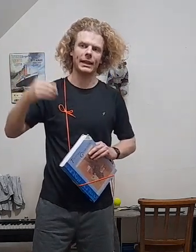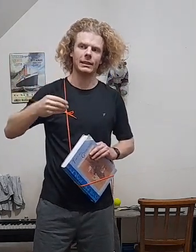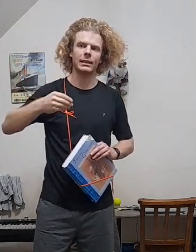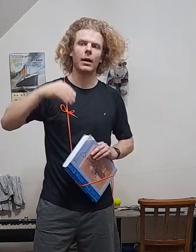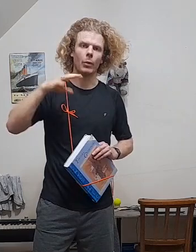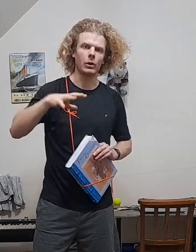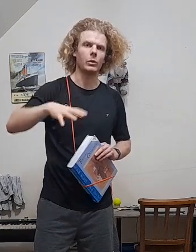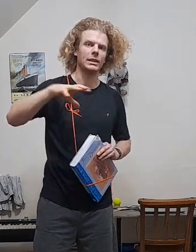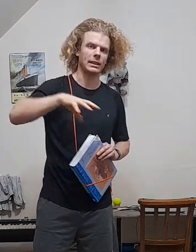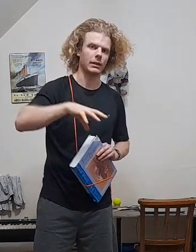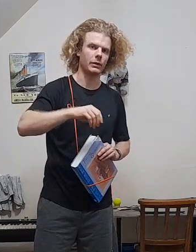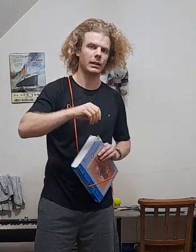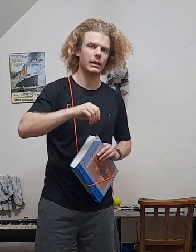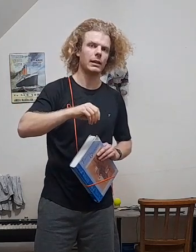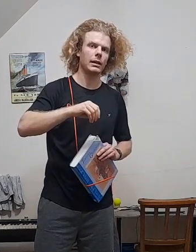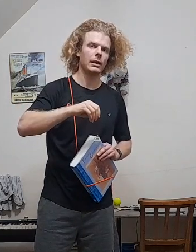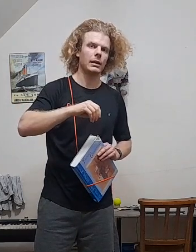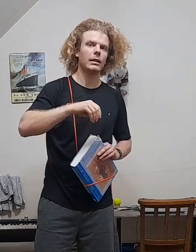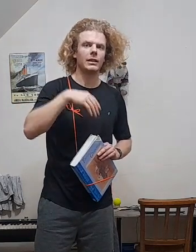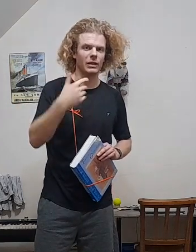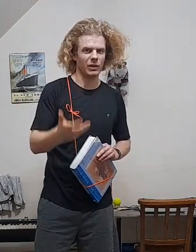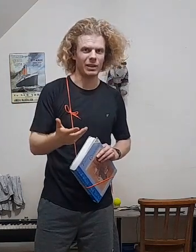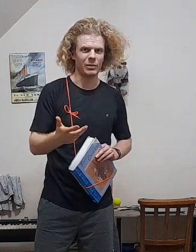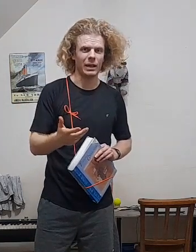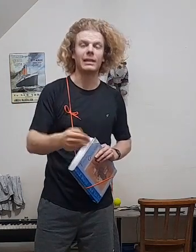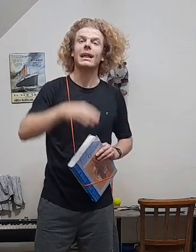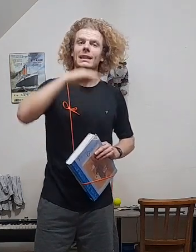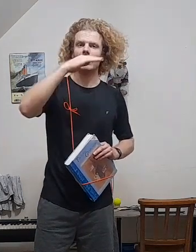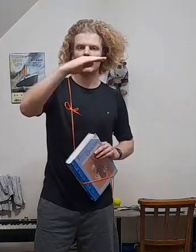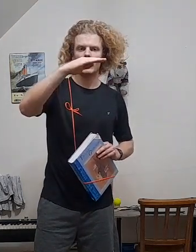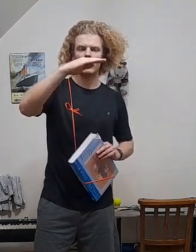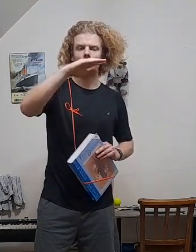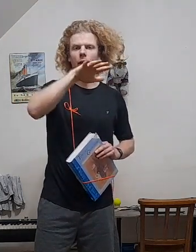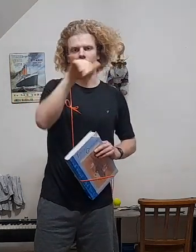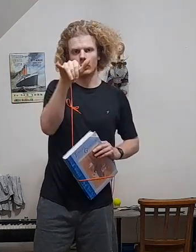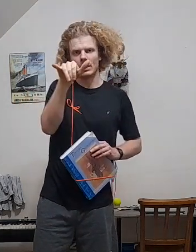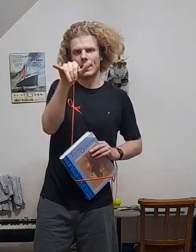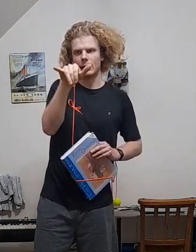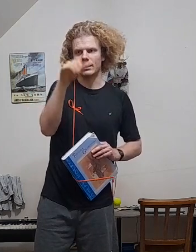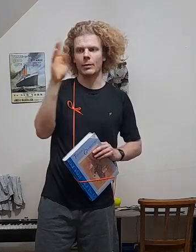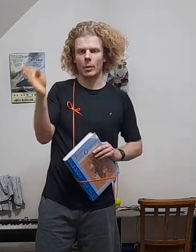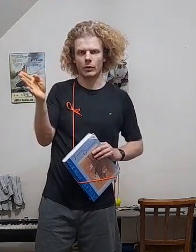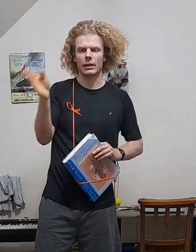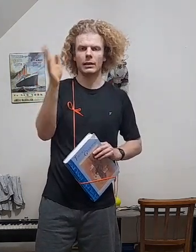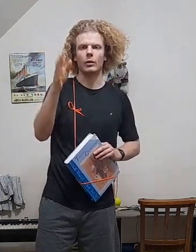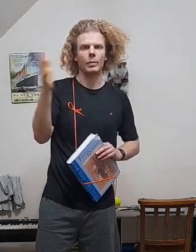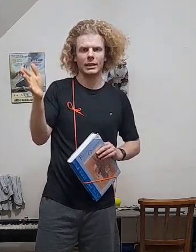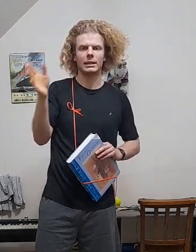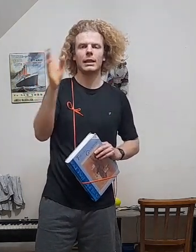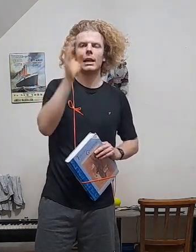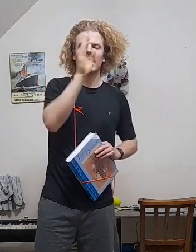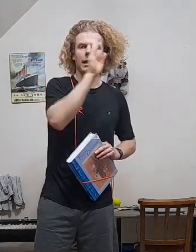acid molecules inside of it. So that's the whole idea behind it. 7 is the midpoint, where it is neutral, alkaline, same amount of alkaline or bases